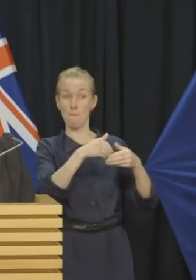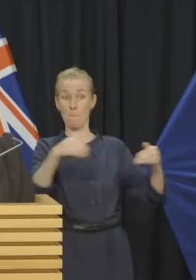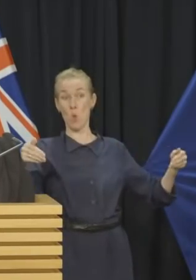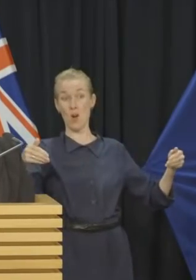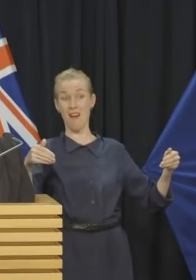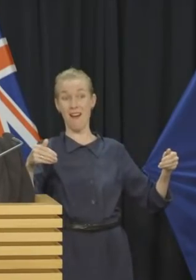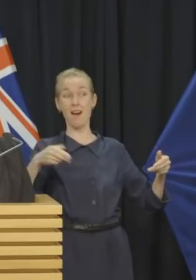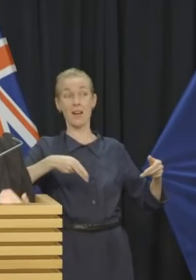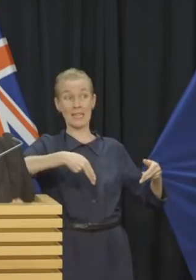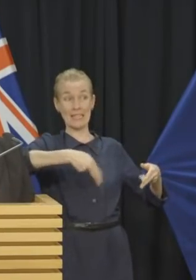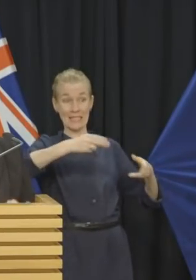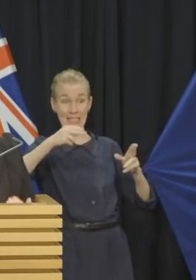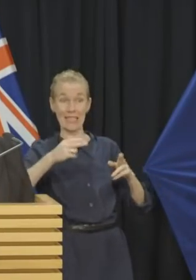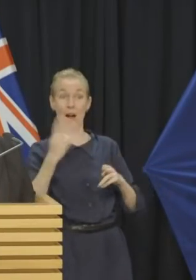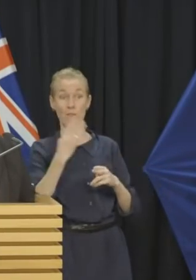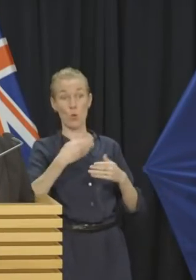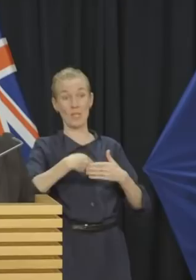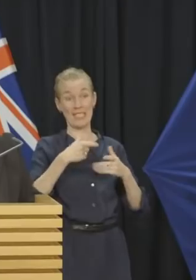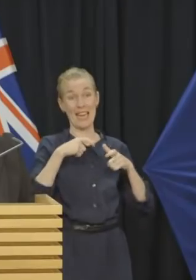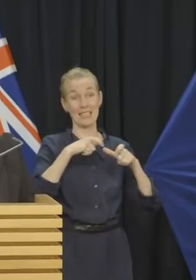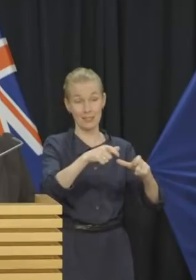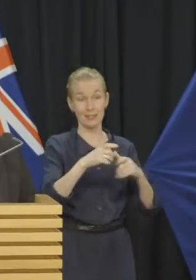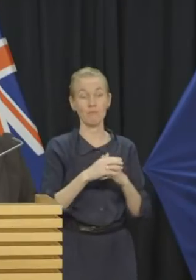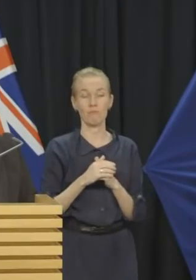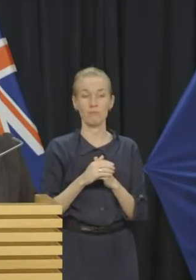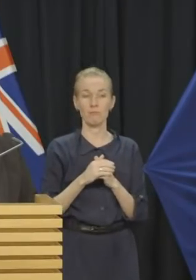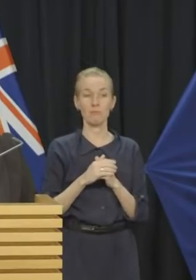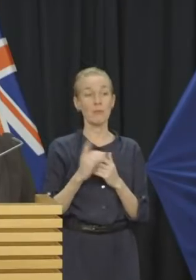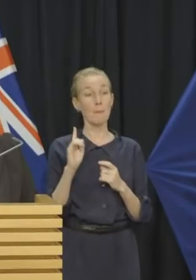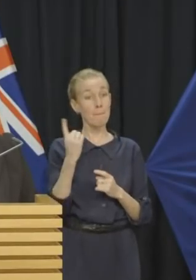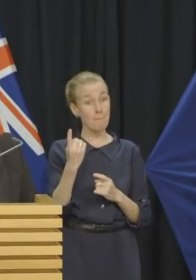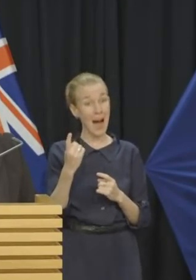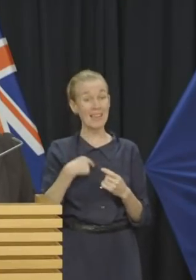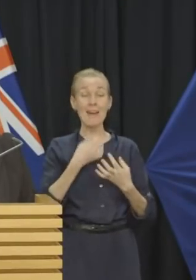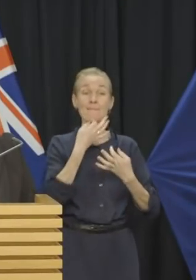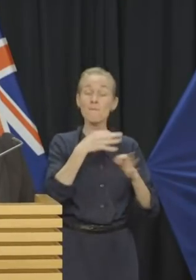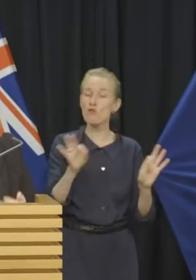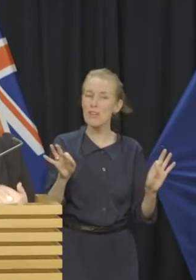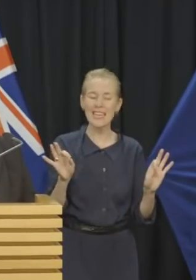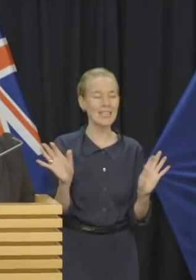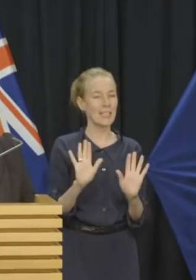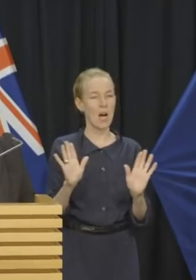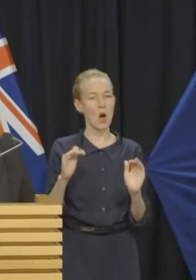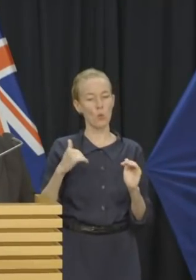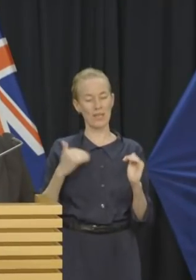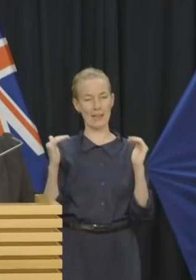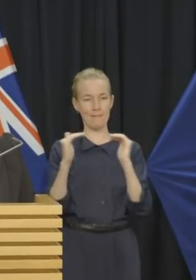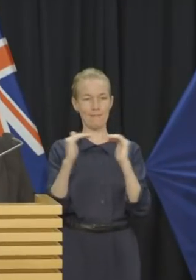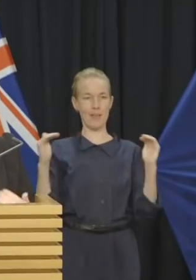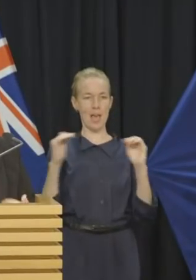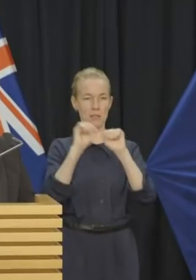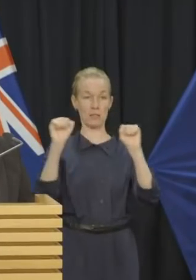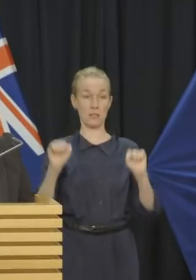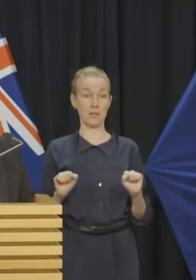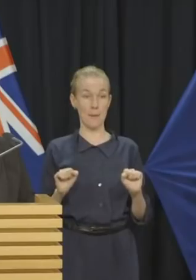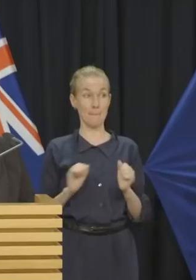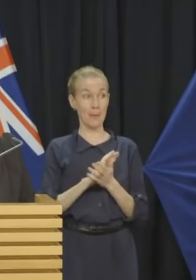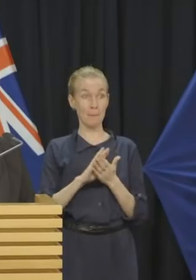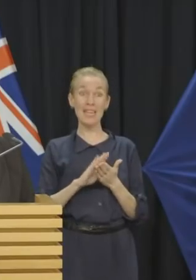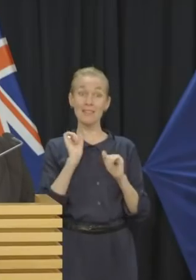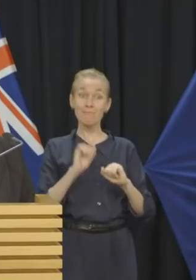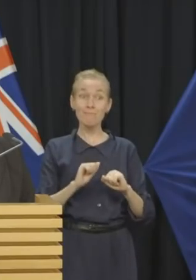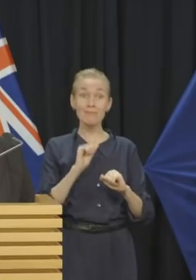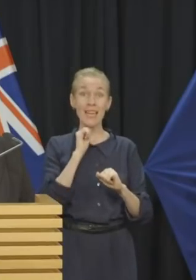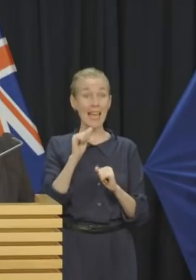need to work through this in a balanced and fair way to make sure that we are allowing New Zealanders their legal right to